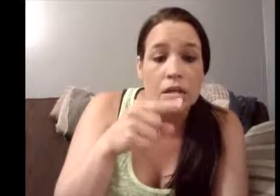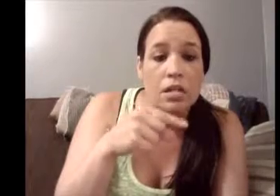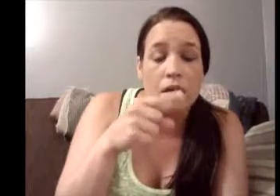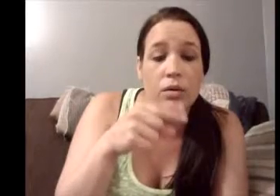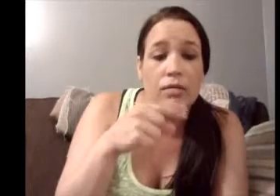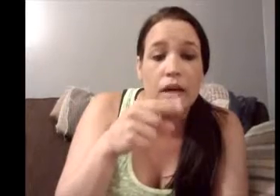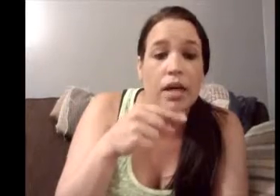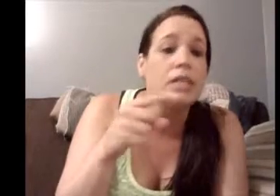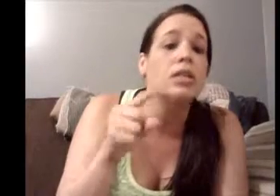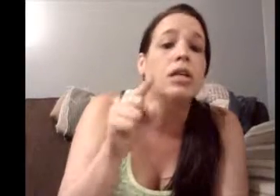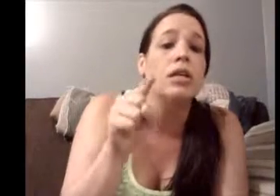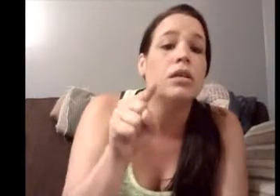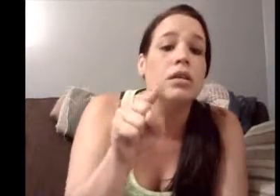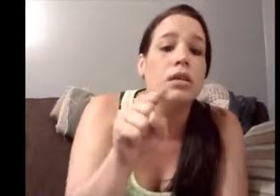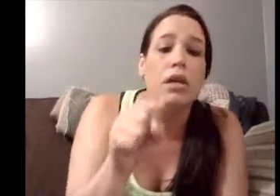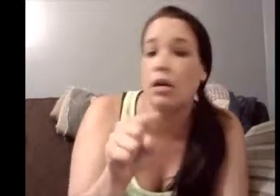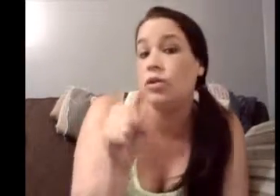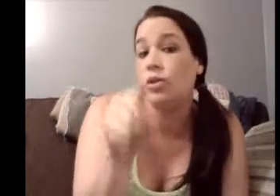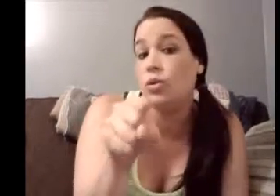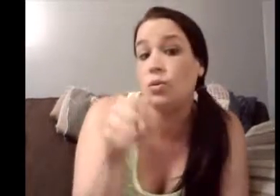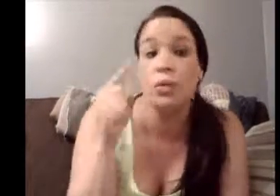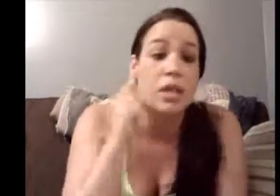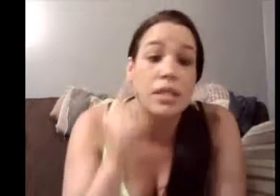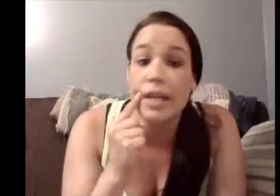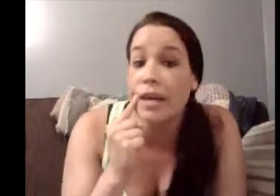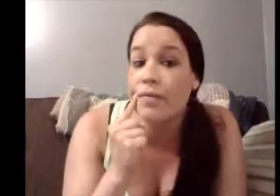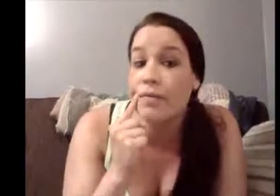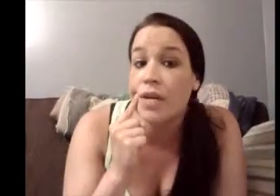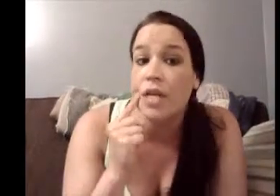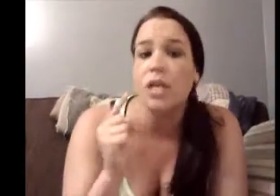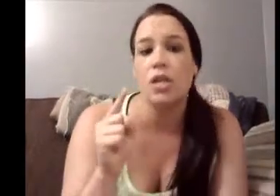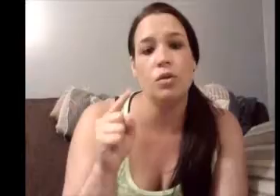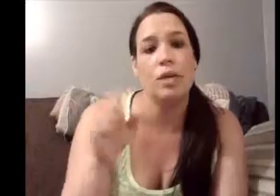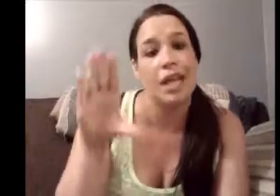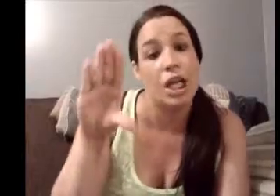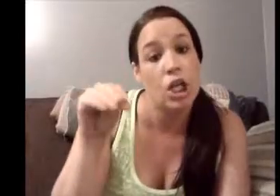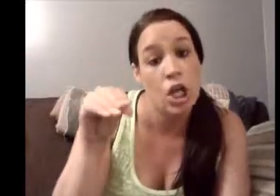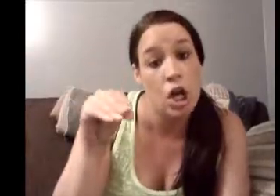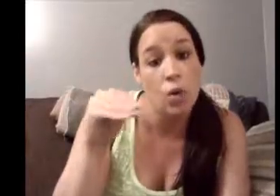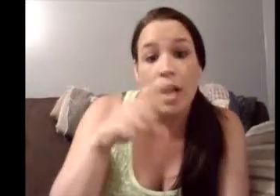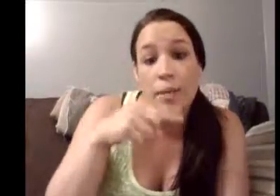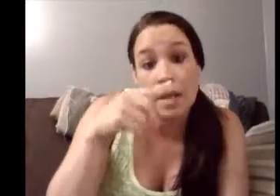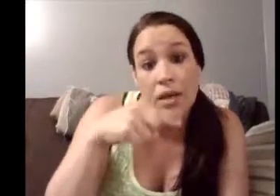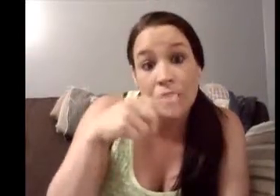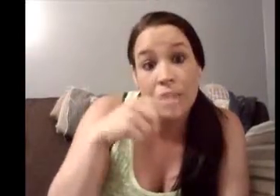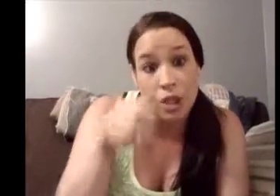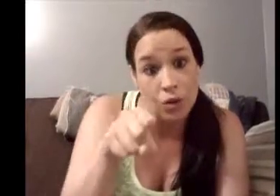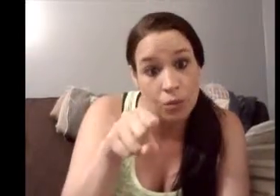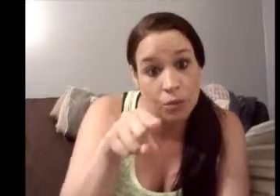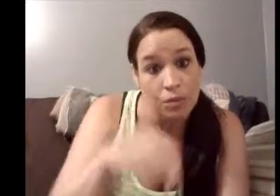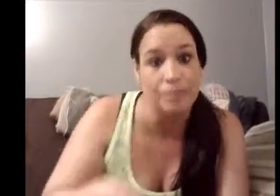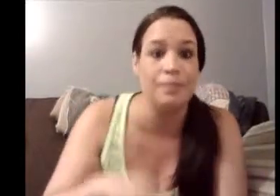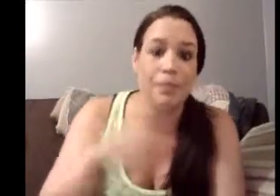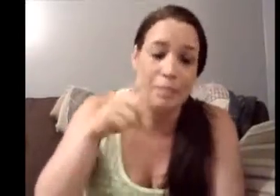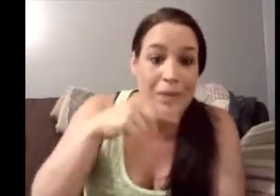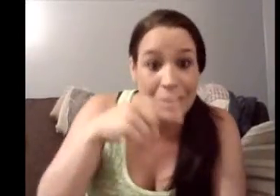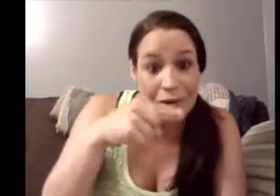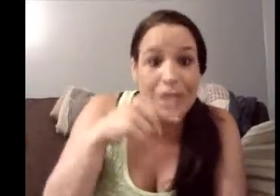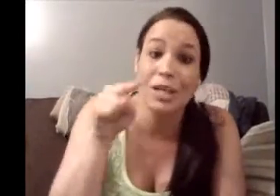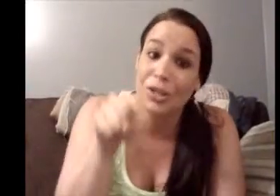So if I ask, are you deaf? You'd be like, no, I am hearing you. I'm hearing